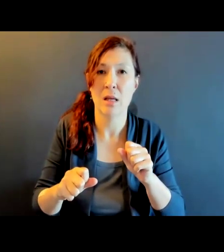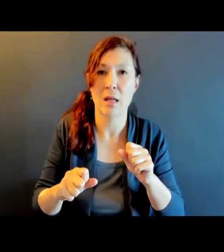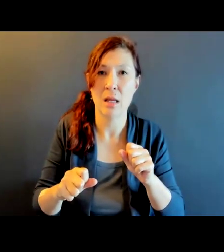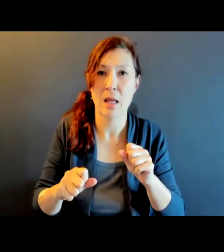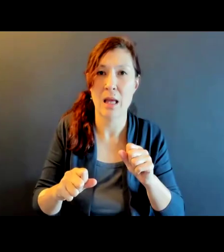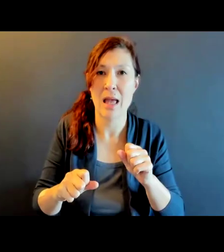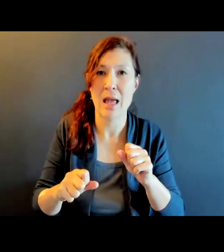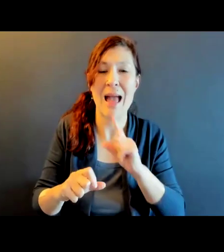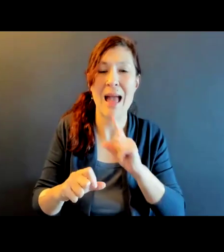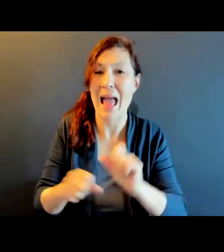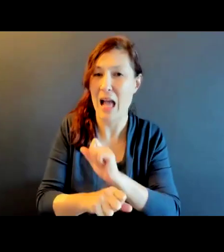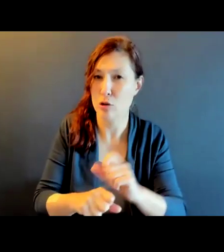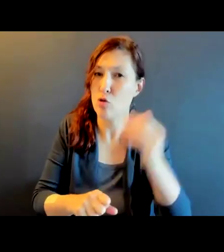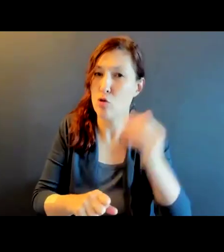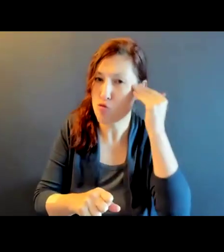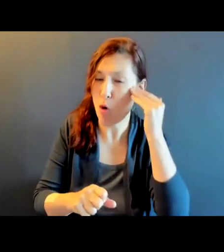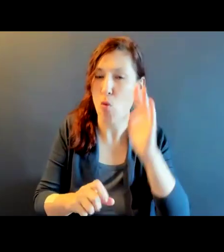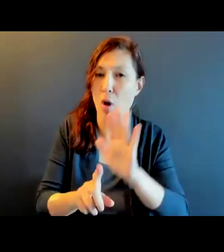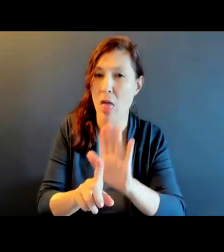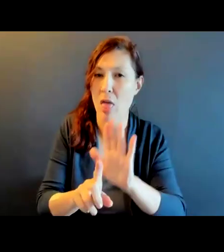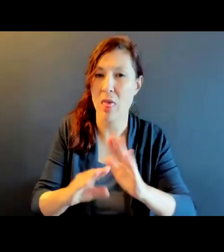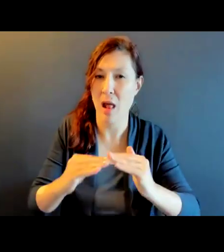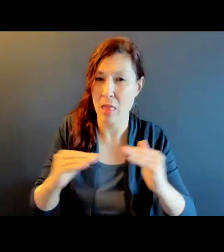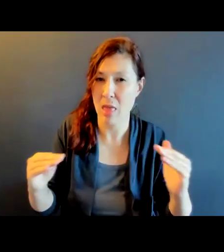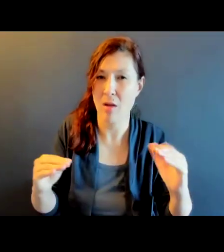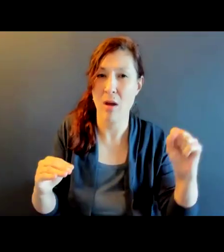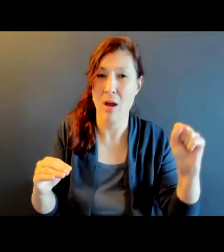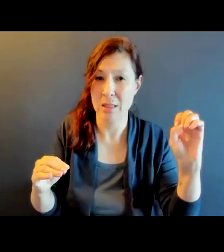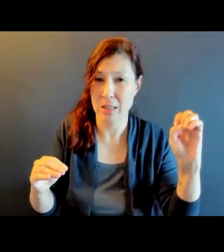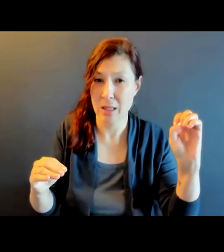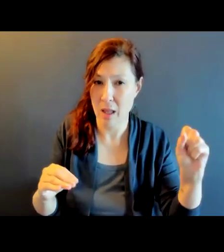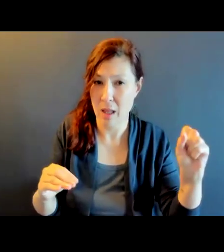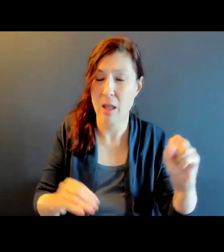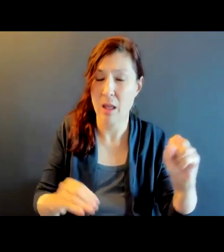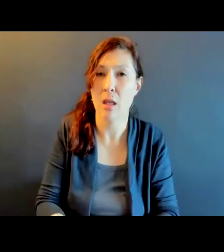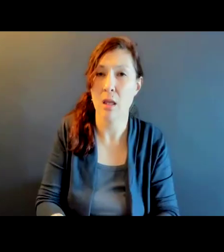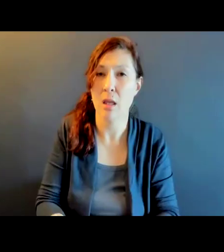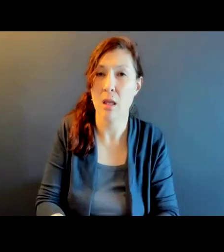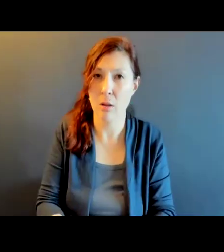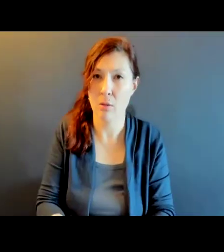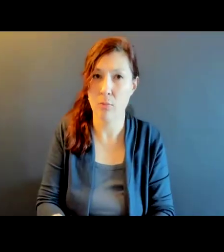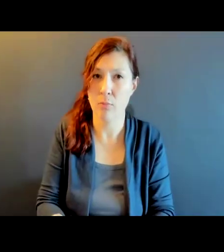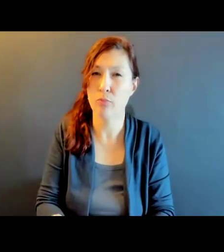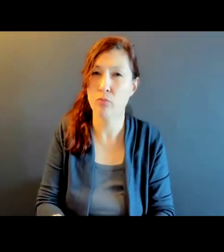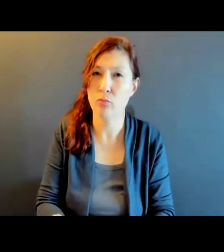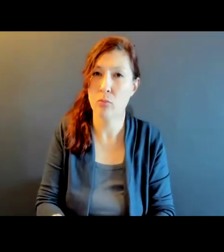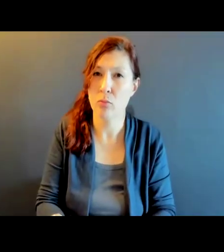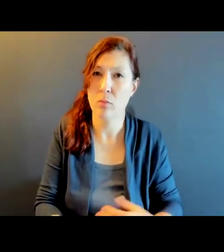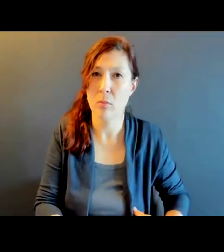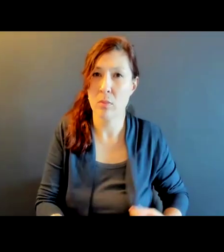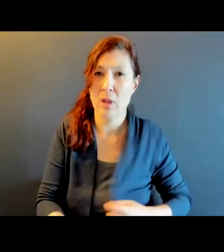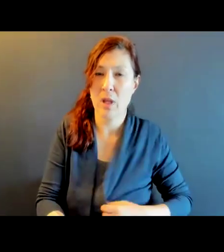socioeconomic status that would meet the criterion to achieve, to get the